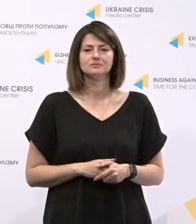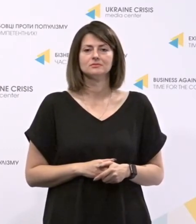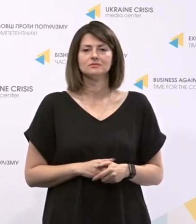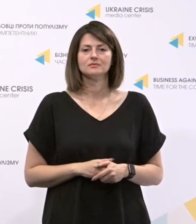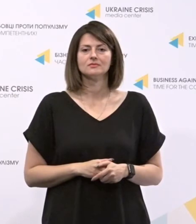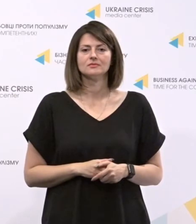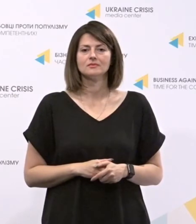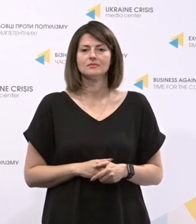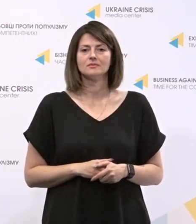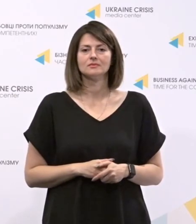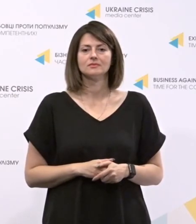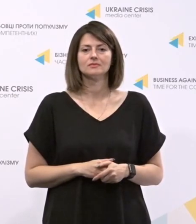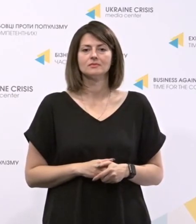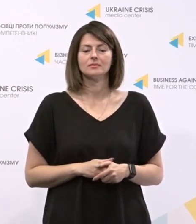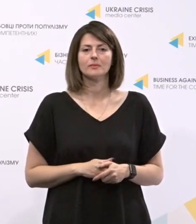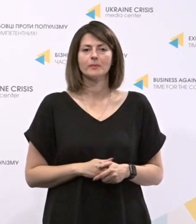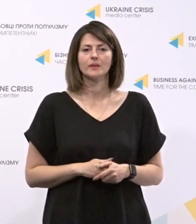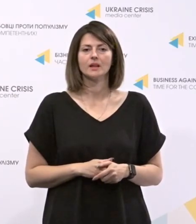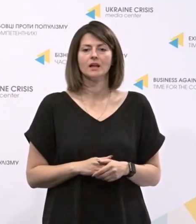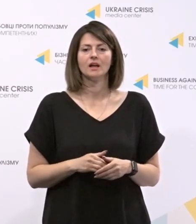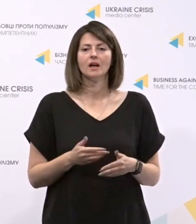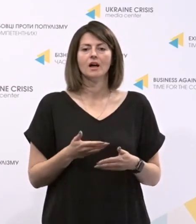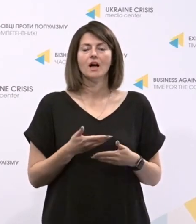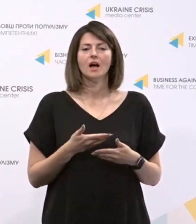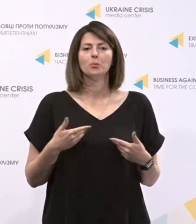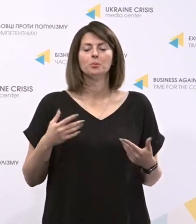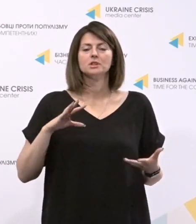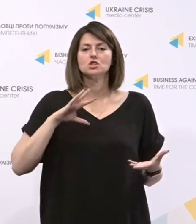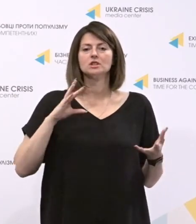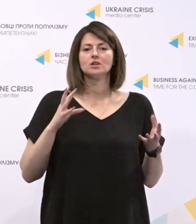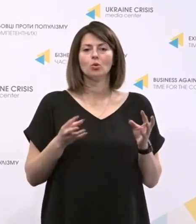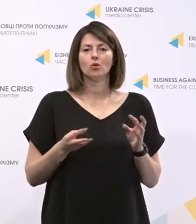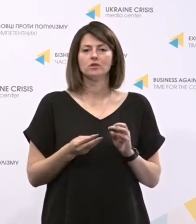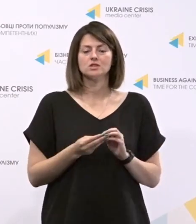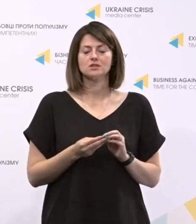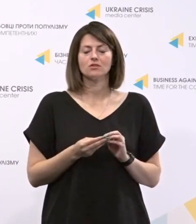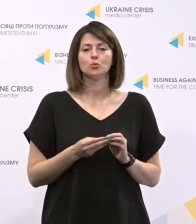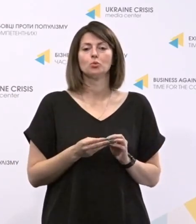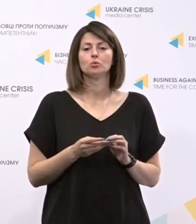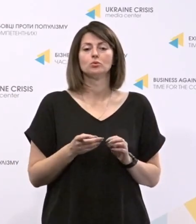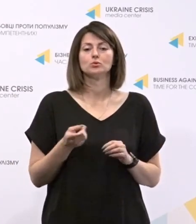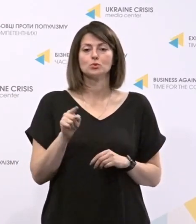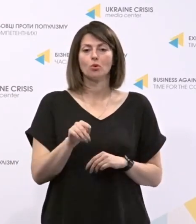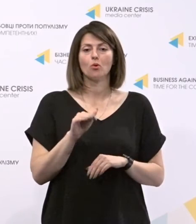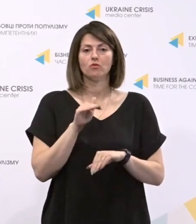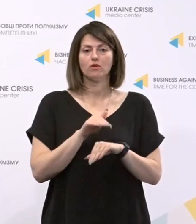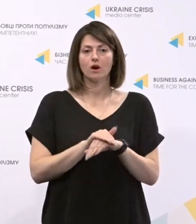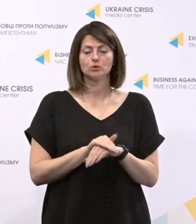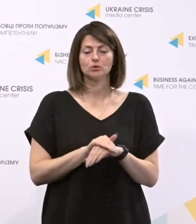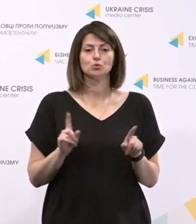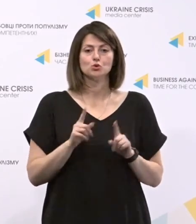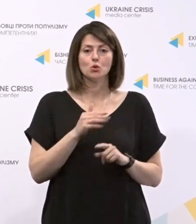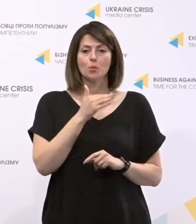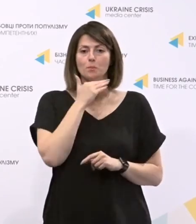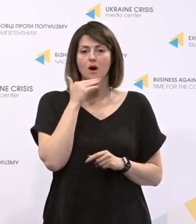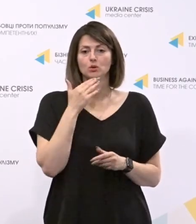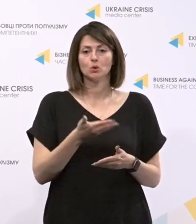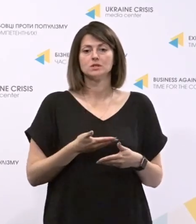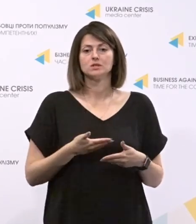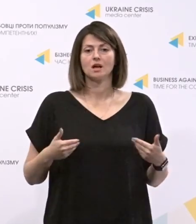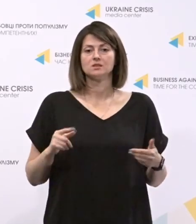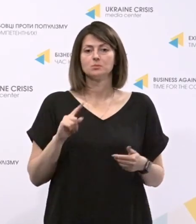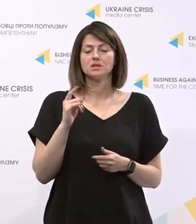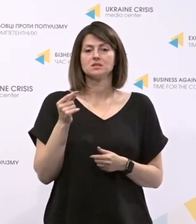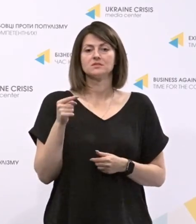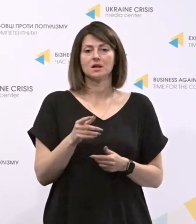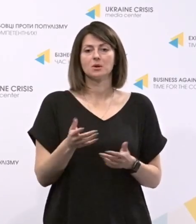We arrived at our conclusion based on the fact that many of us were, first of all, either participating